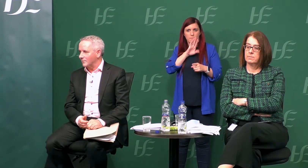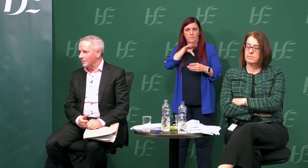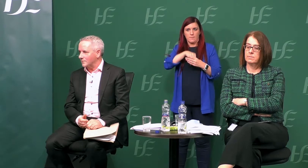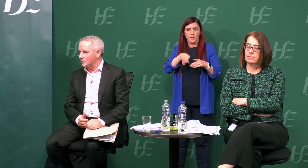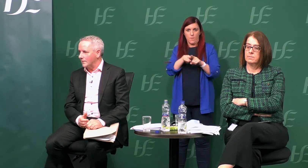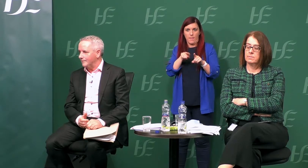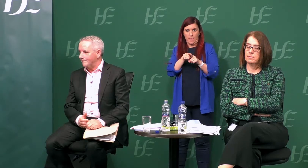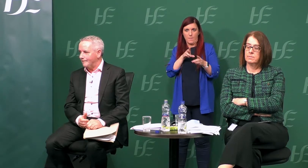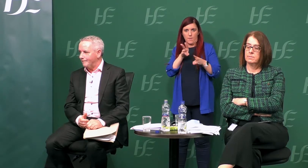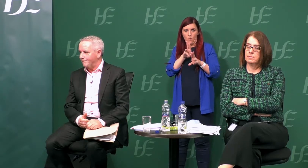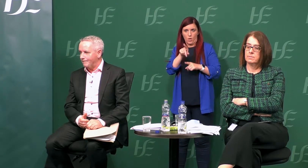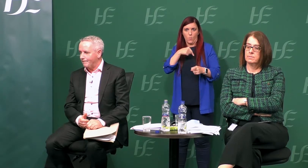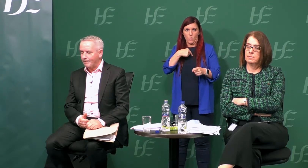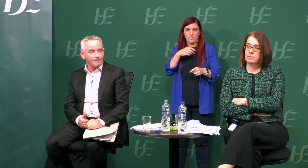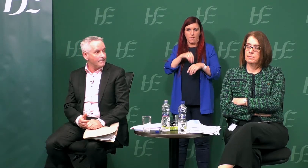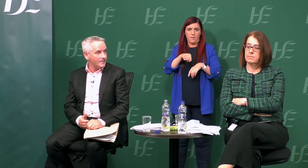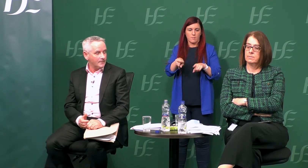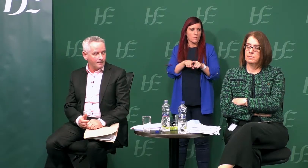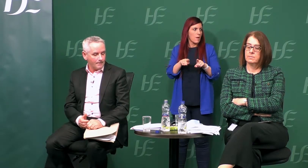that request as well.